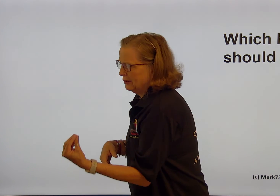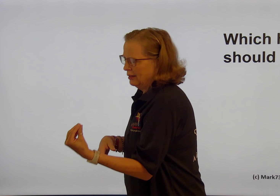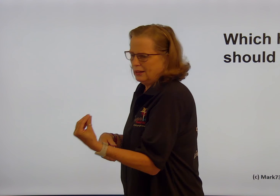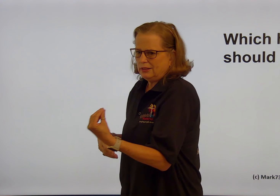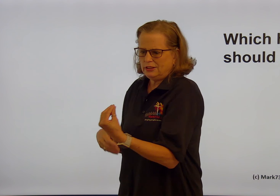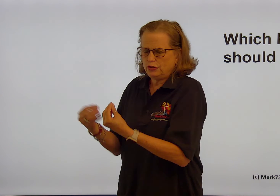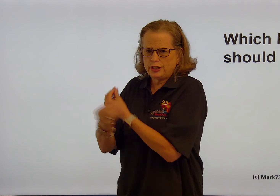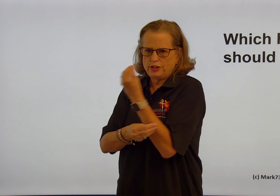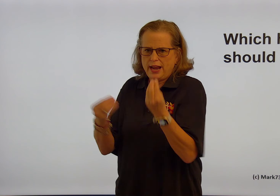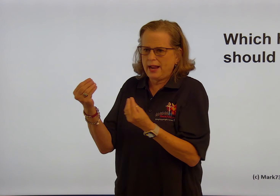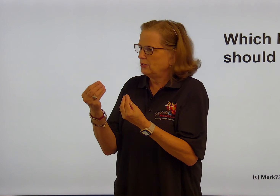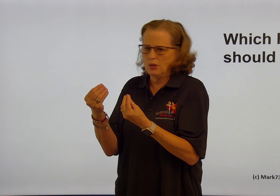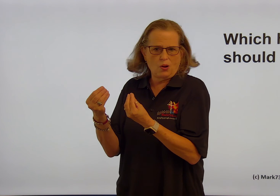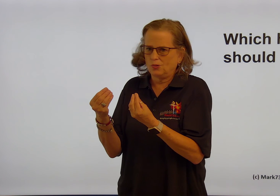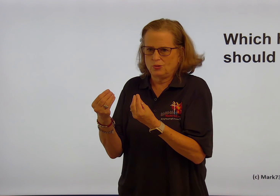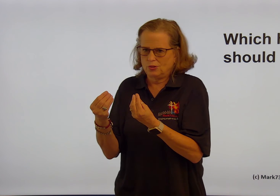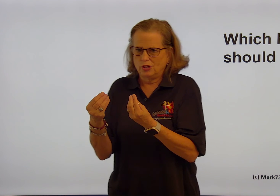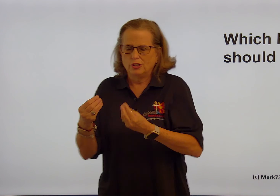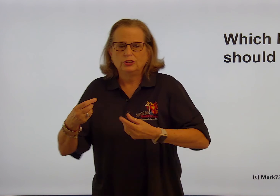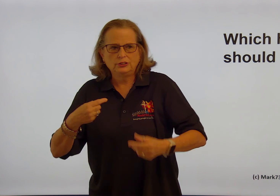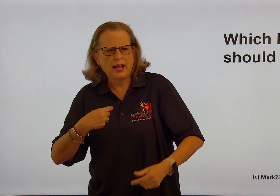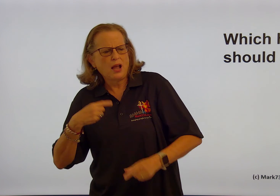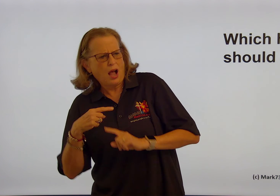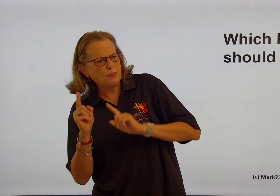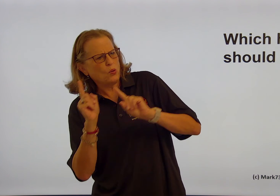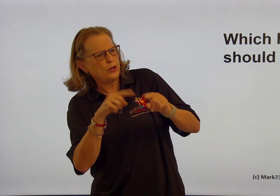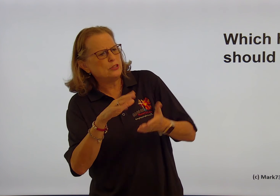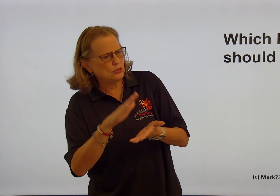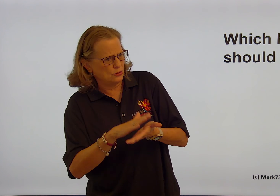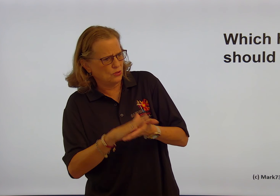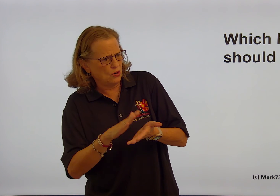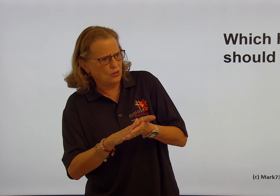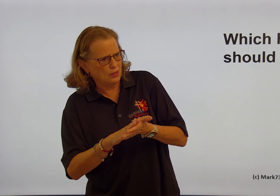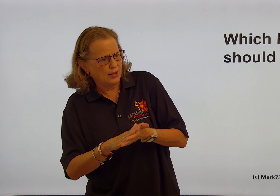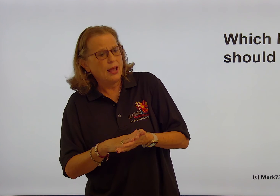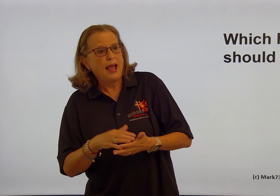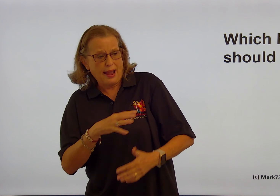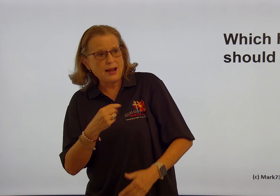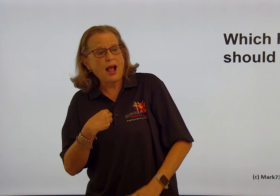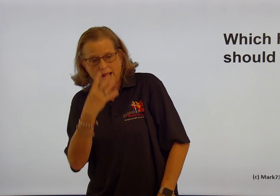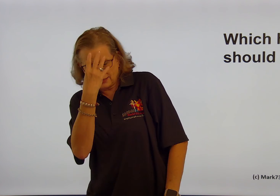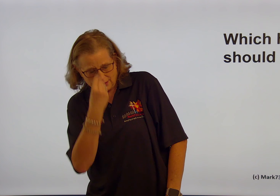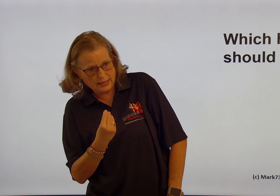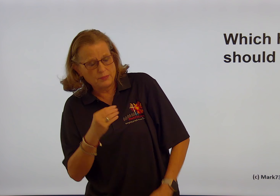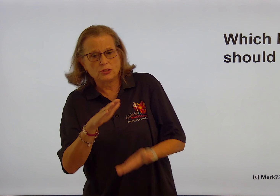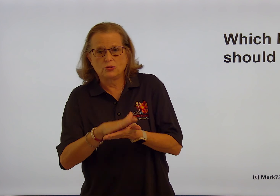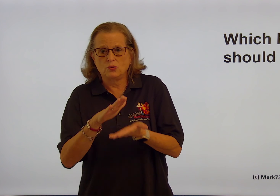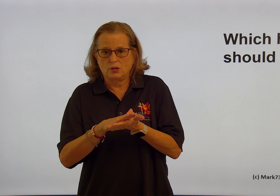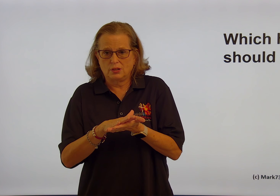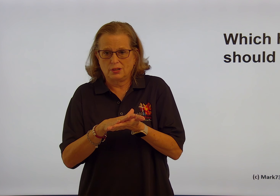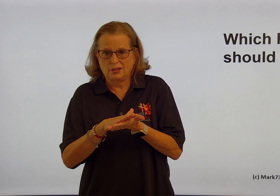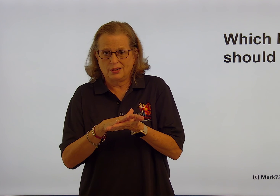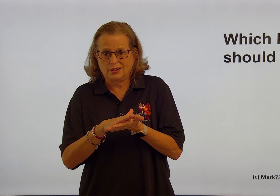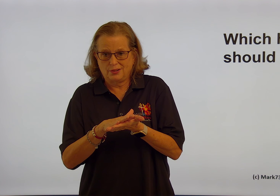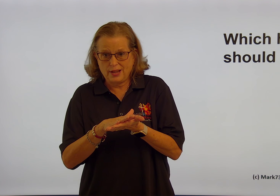You shrink your hand. No. You say, I'm going to school, and I shrink the school. Okay?